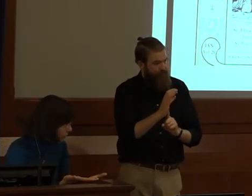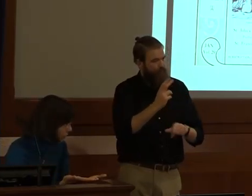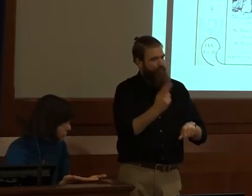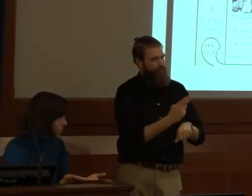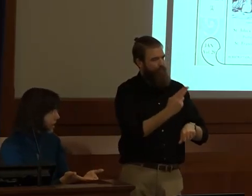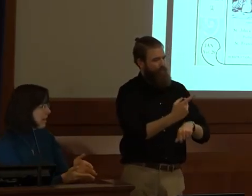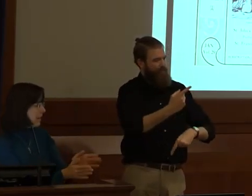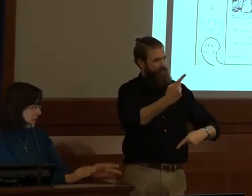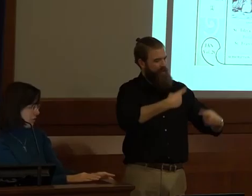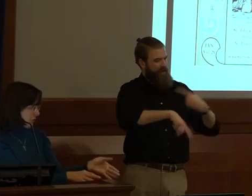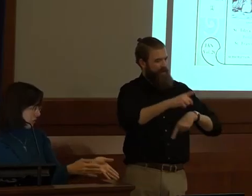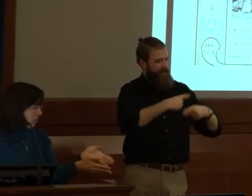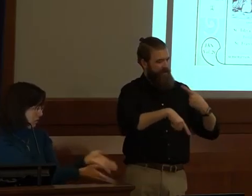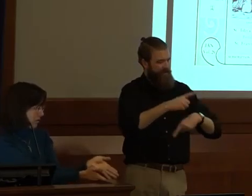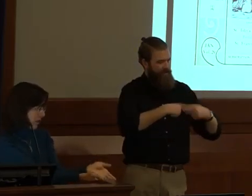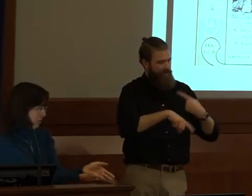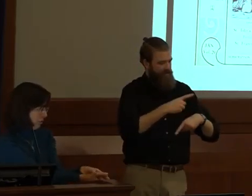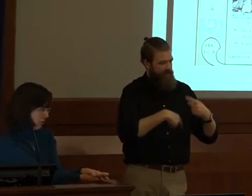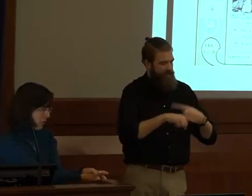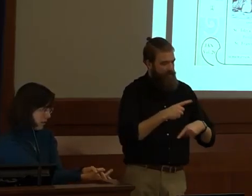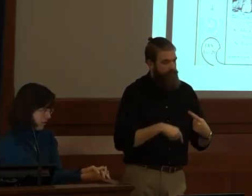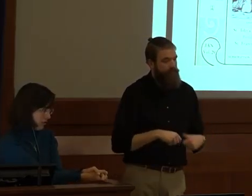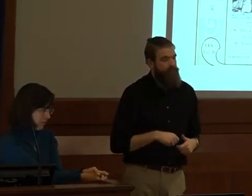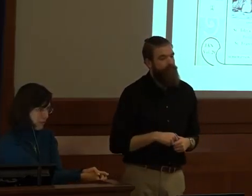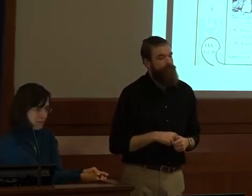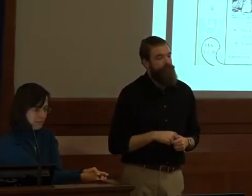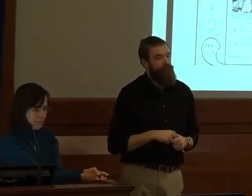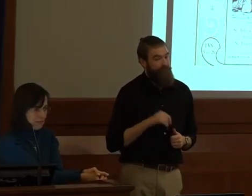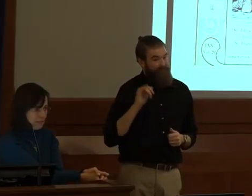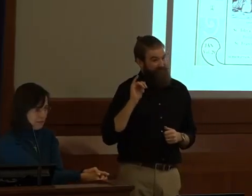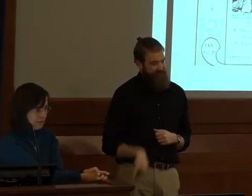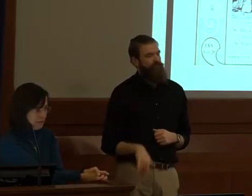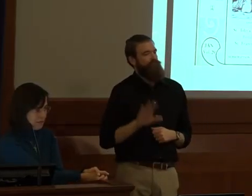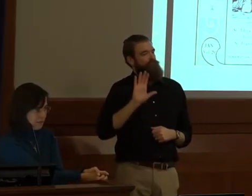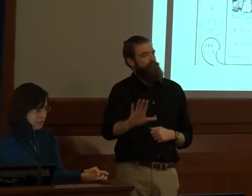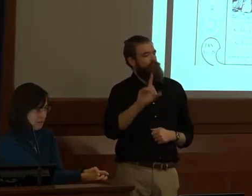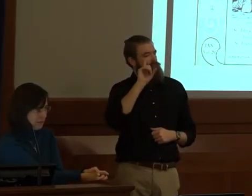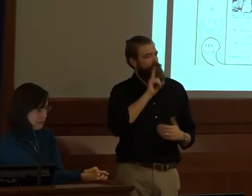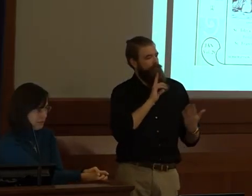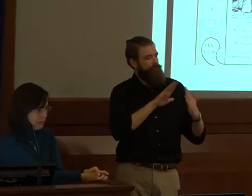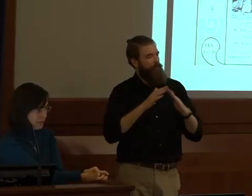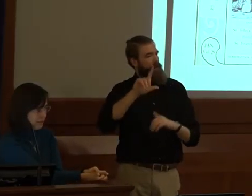the church. This is answering your question.